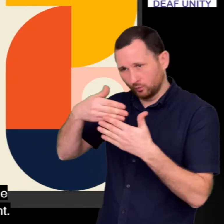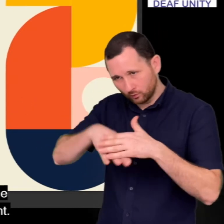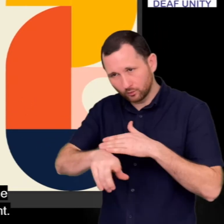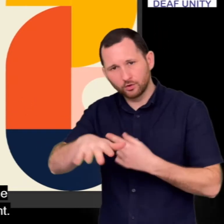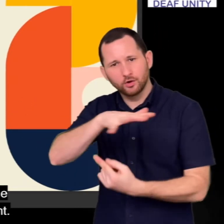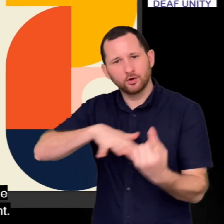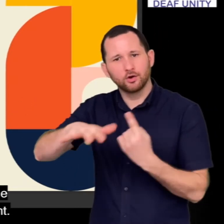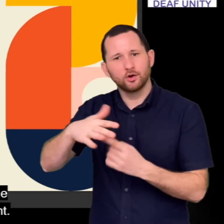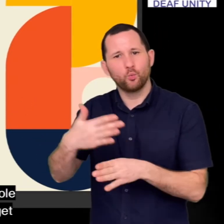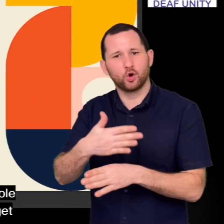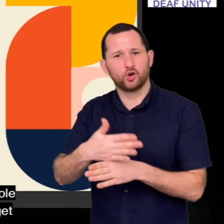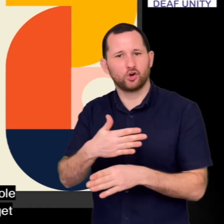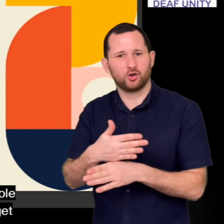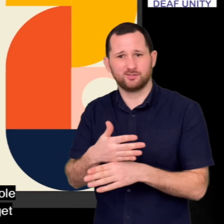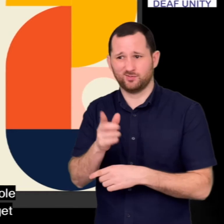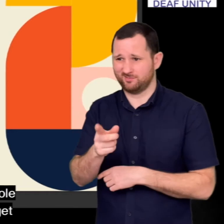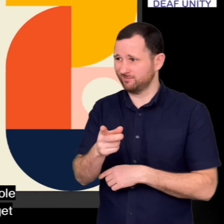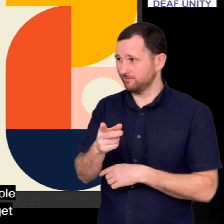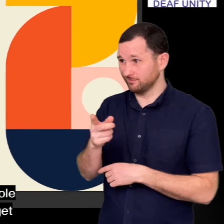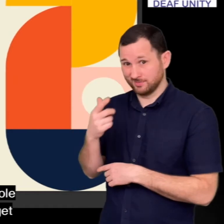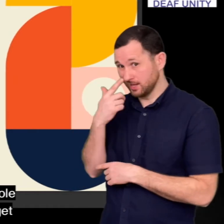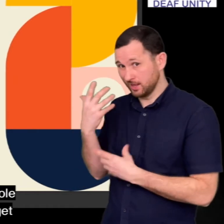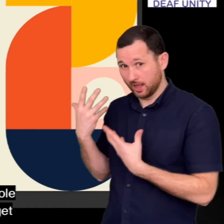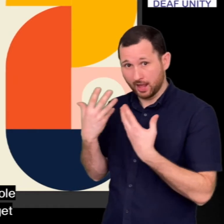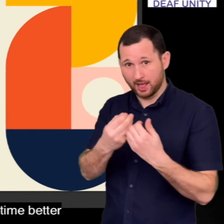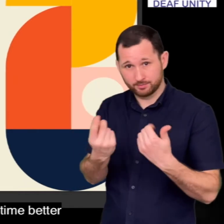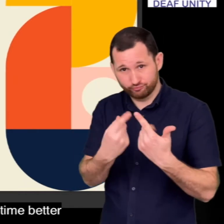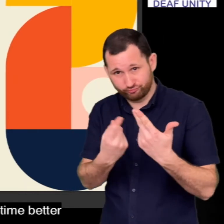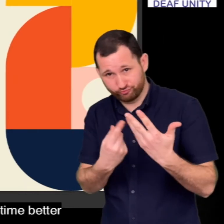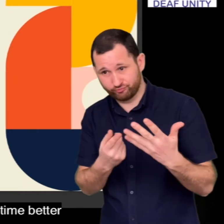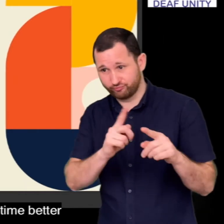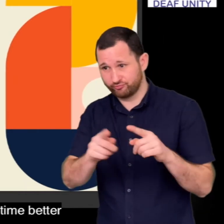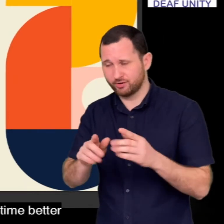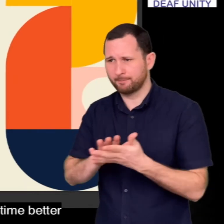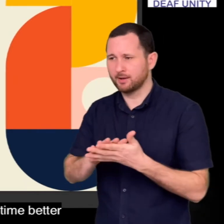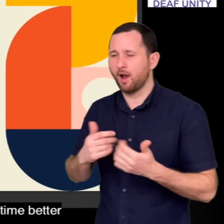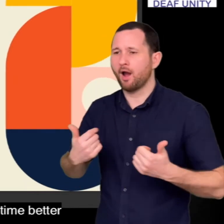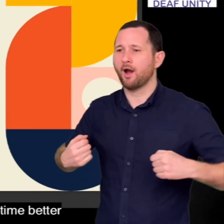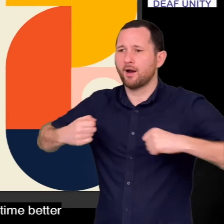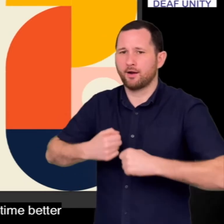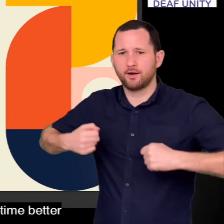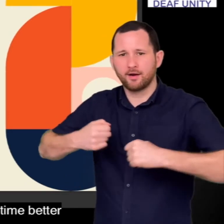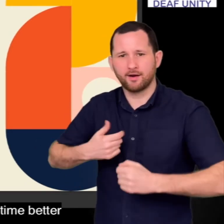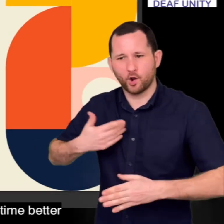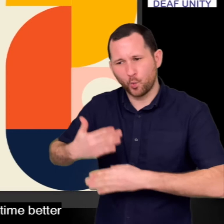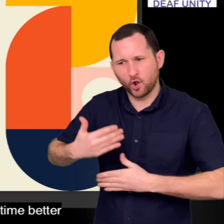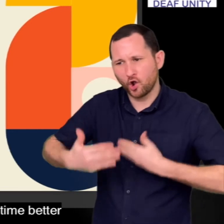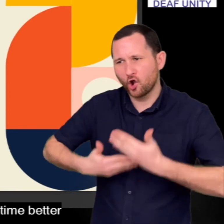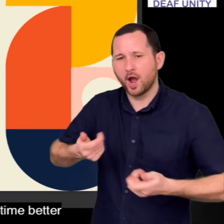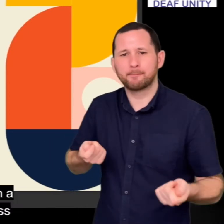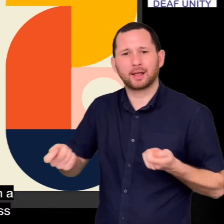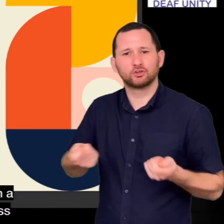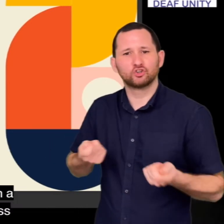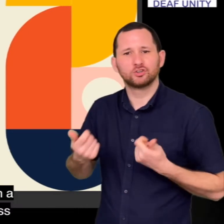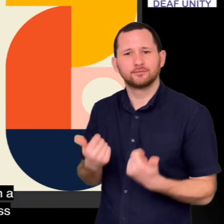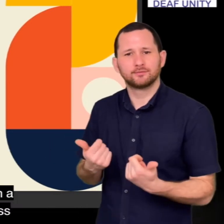assessment. But there's a whole list of things you can get, and coaching, how to use your time better,